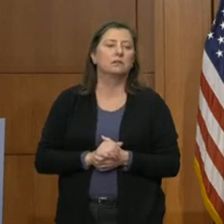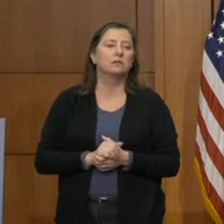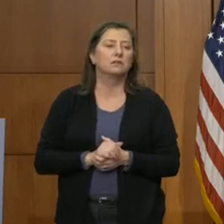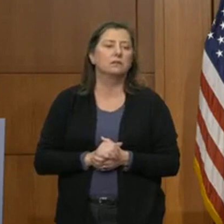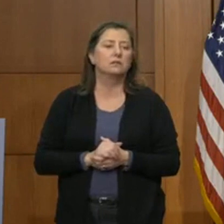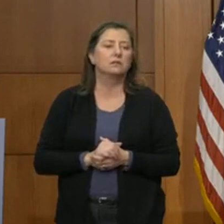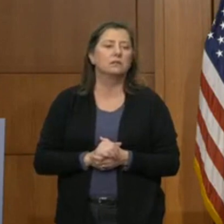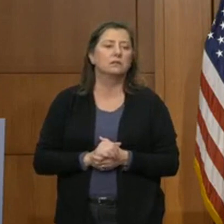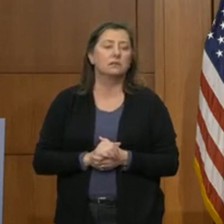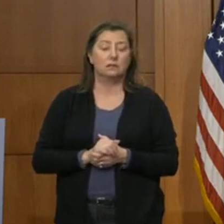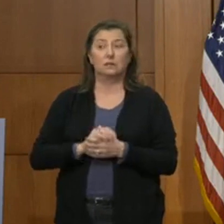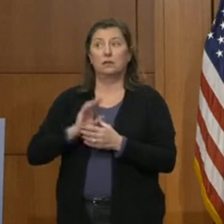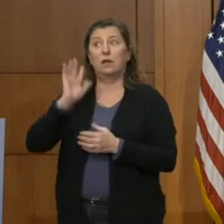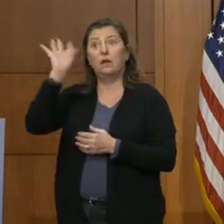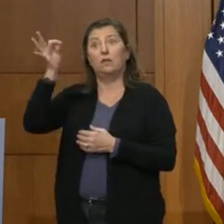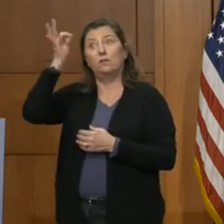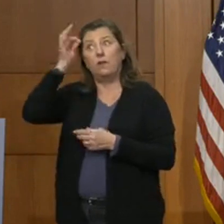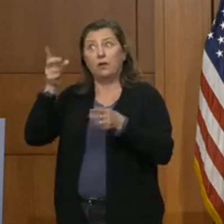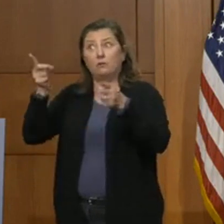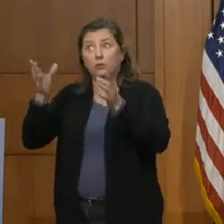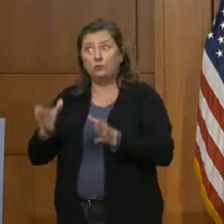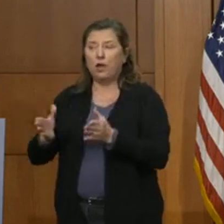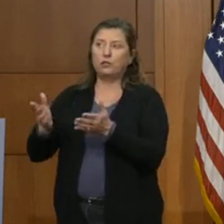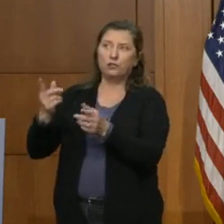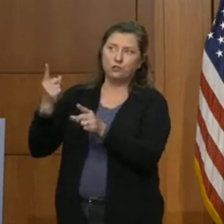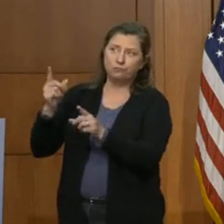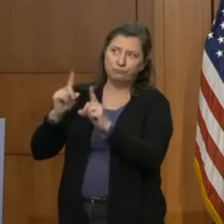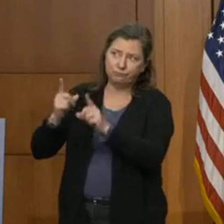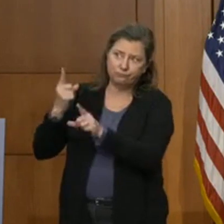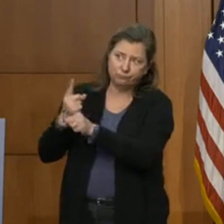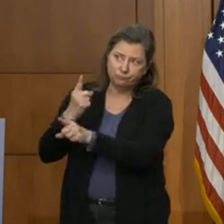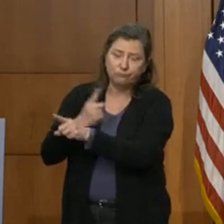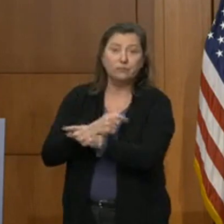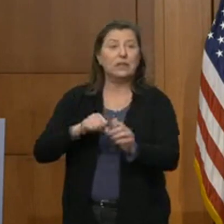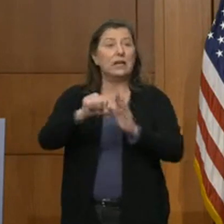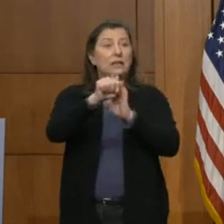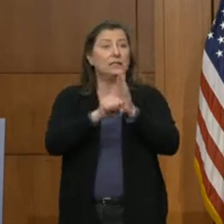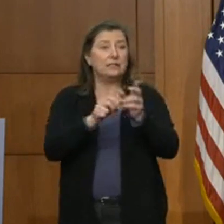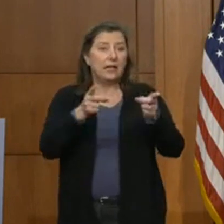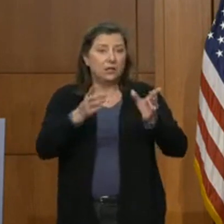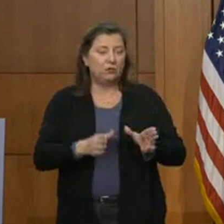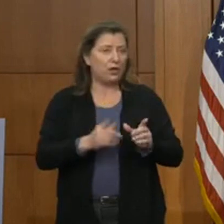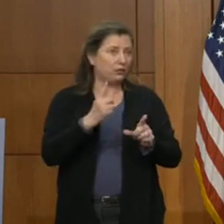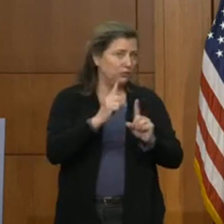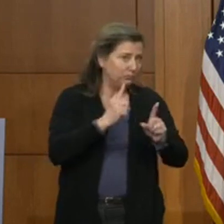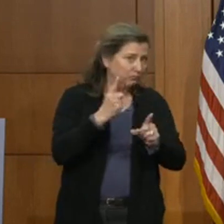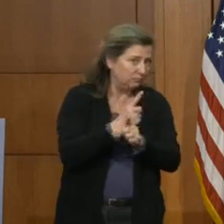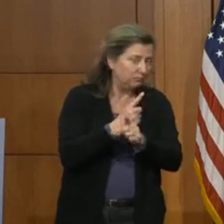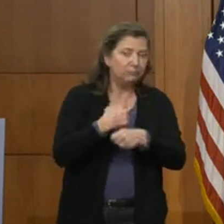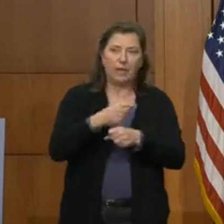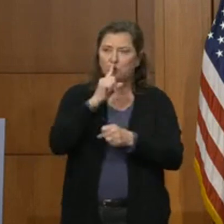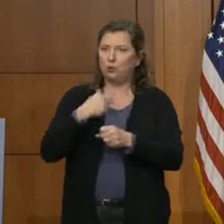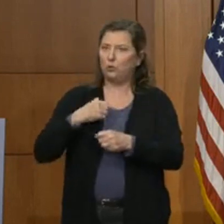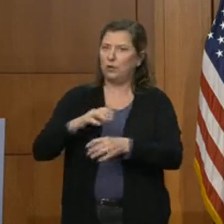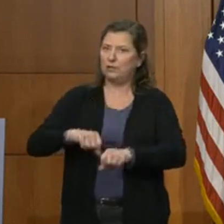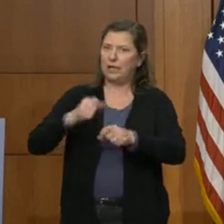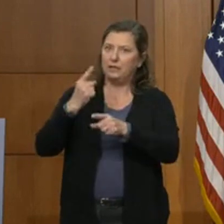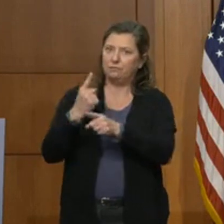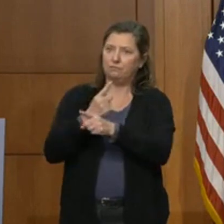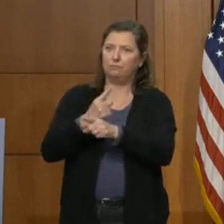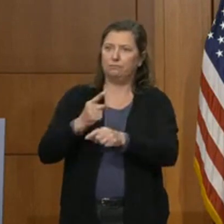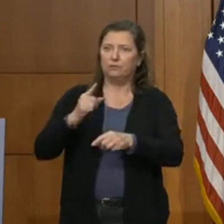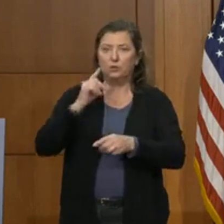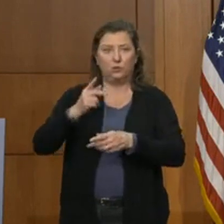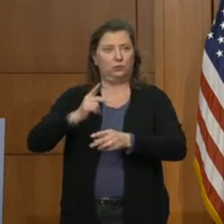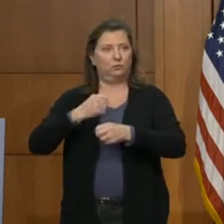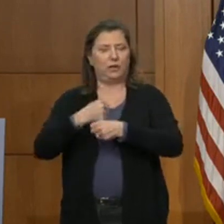our federal directors as well as with our state directors to make sure that we're taking every precaution we can here in Virginia for our veterans. Thank you. And then one more